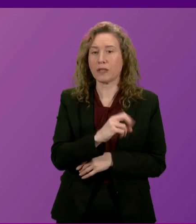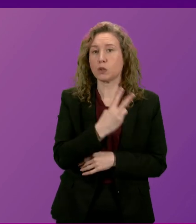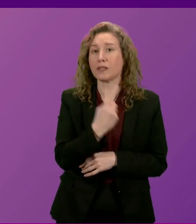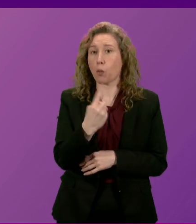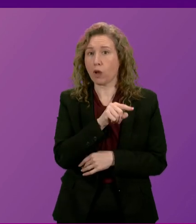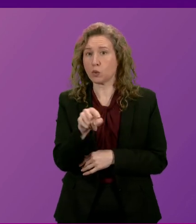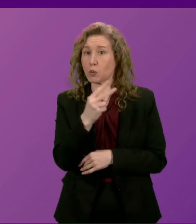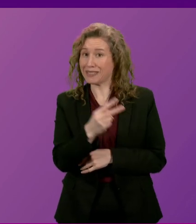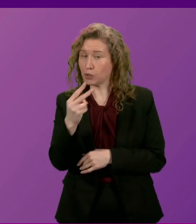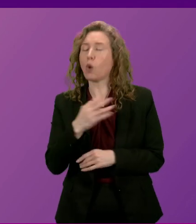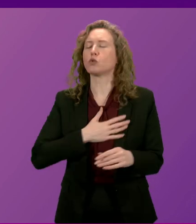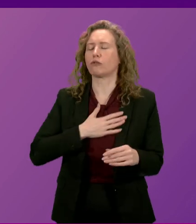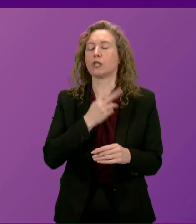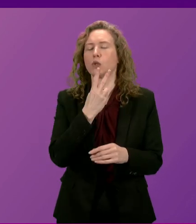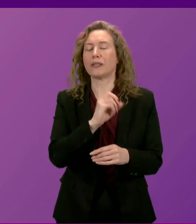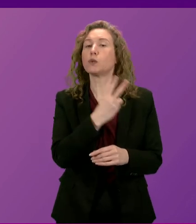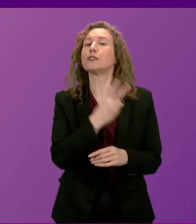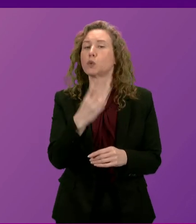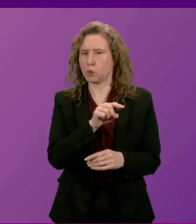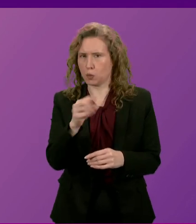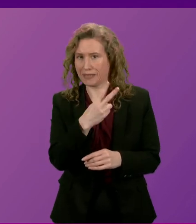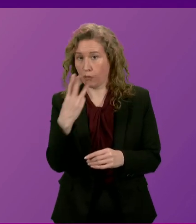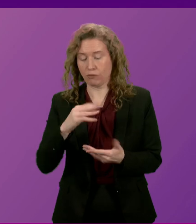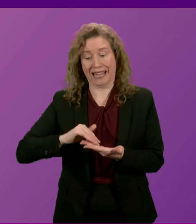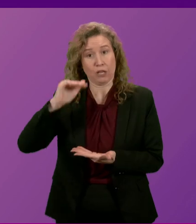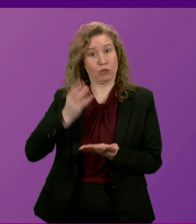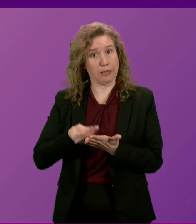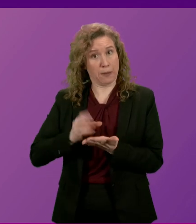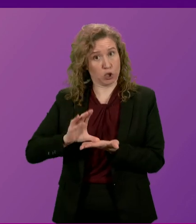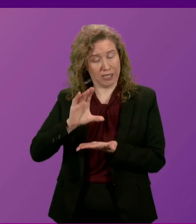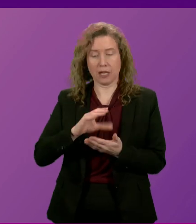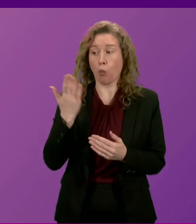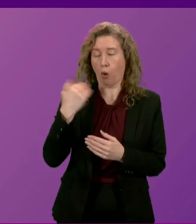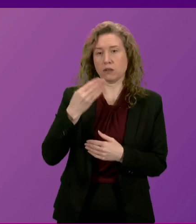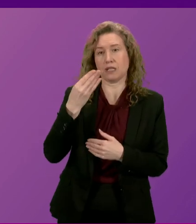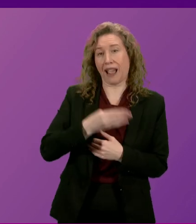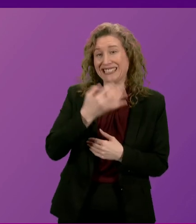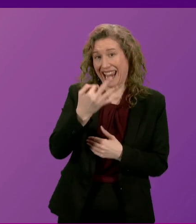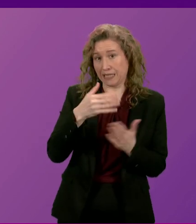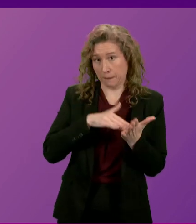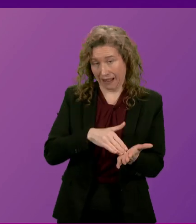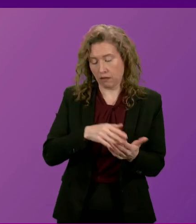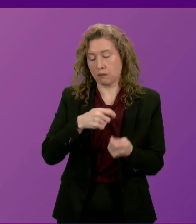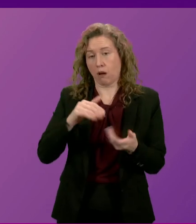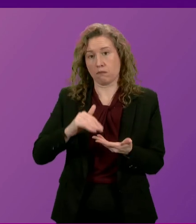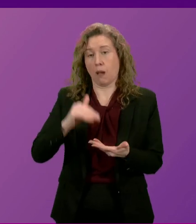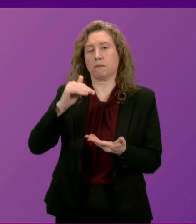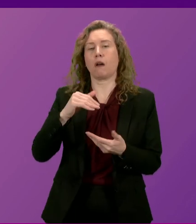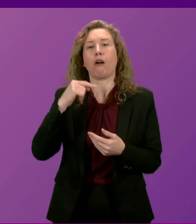21-22, in 22-23, the budget was increased from £98 million to